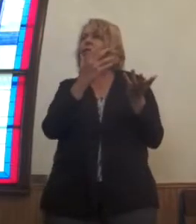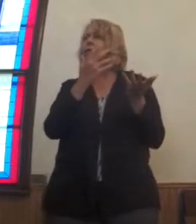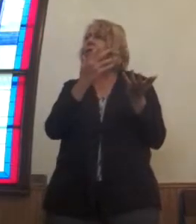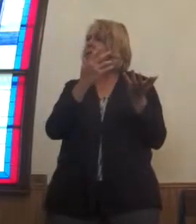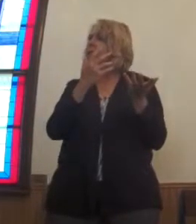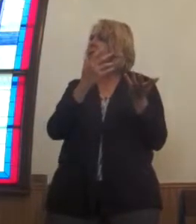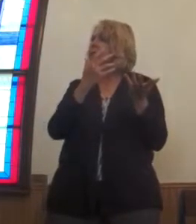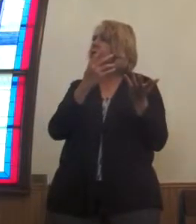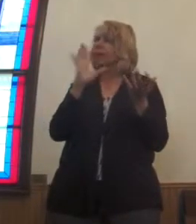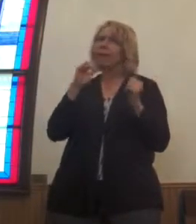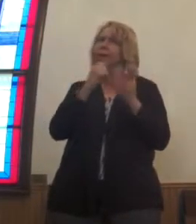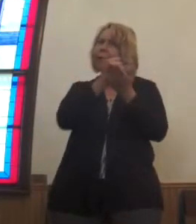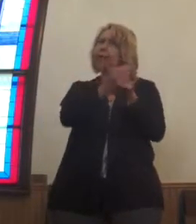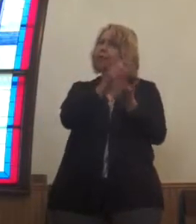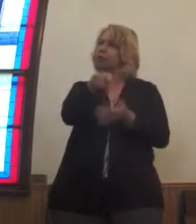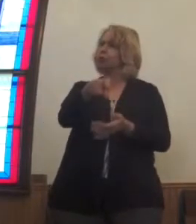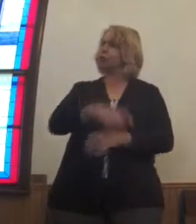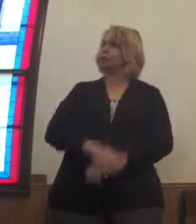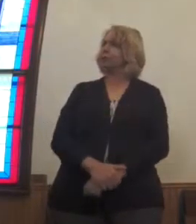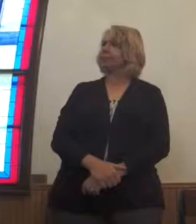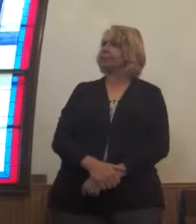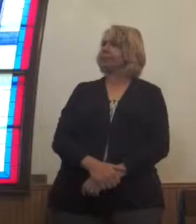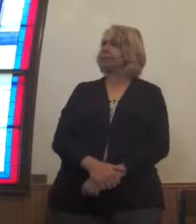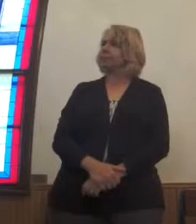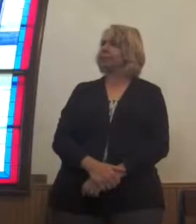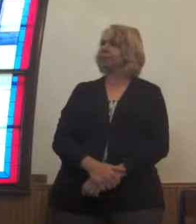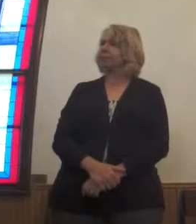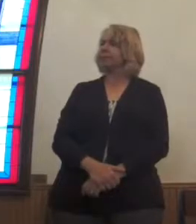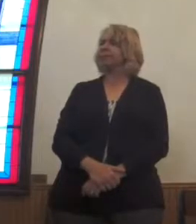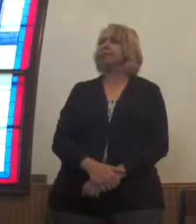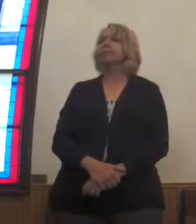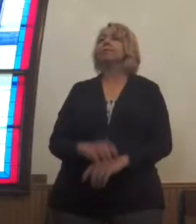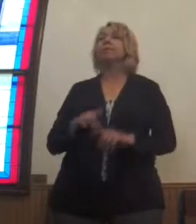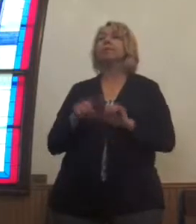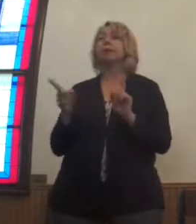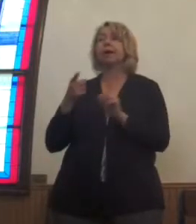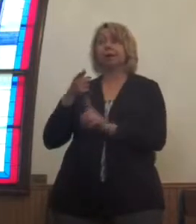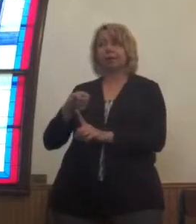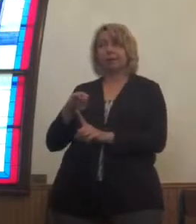in. So you kind of have to play with that back and forth. But